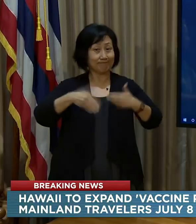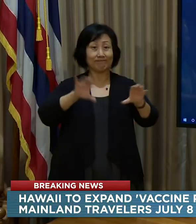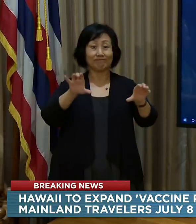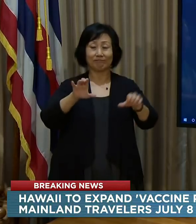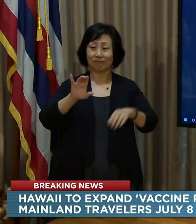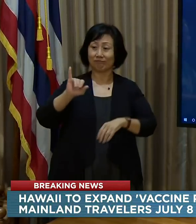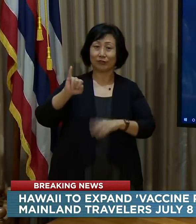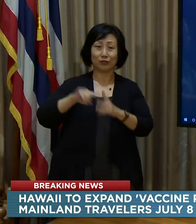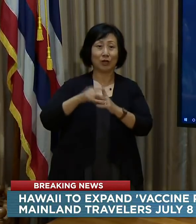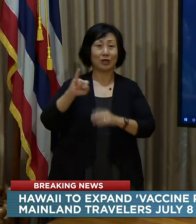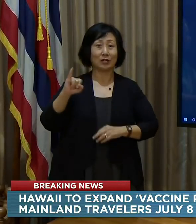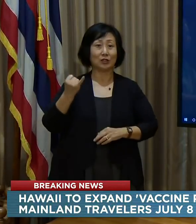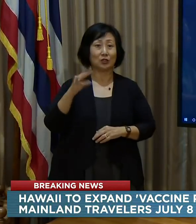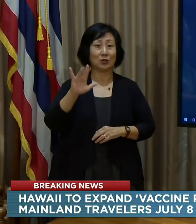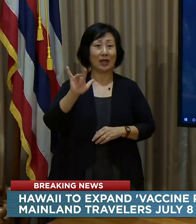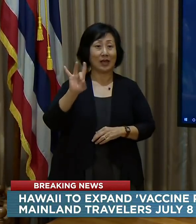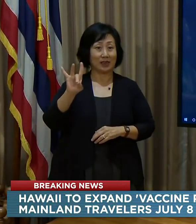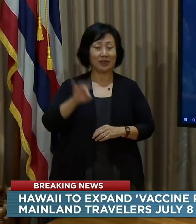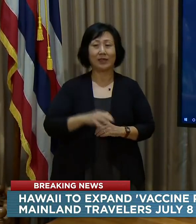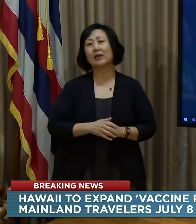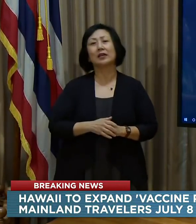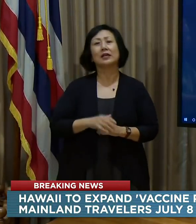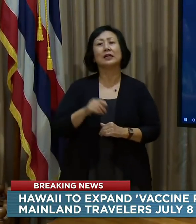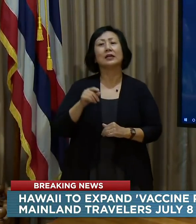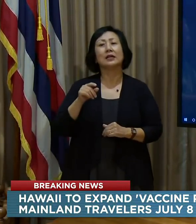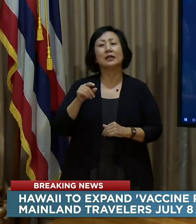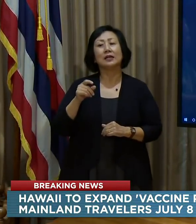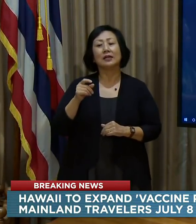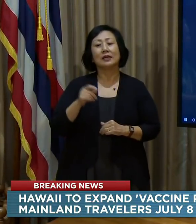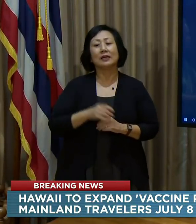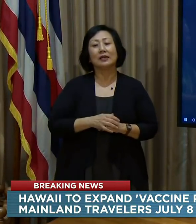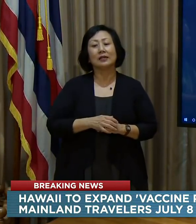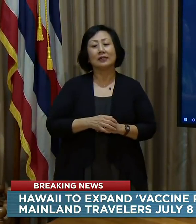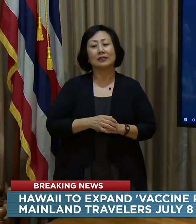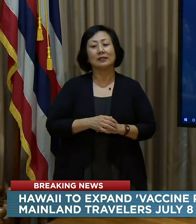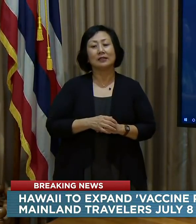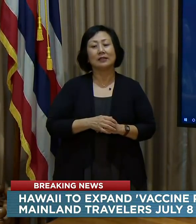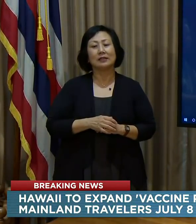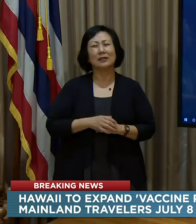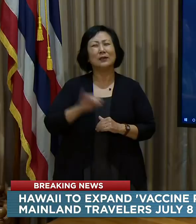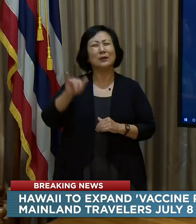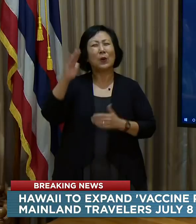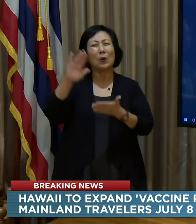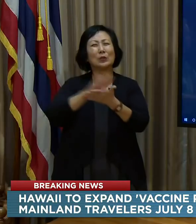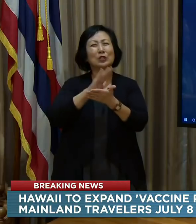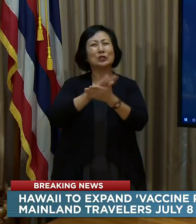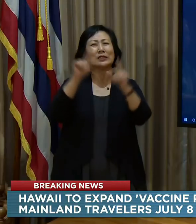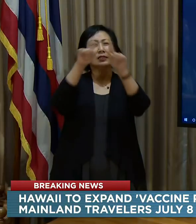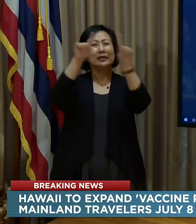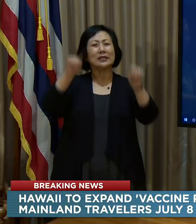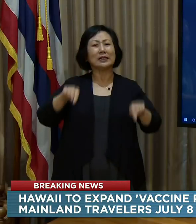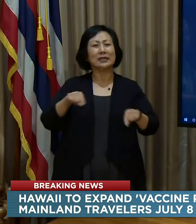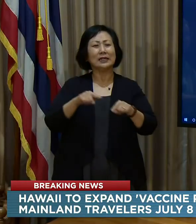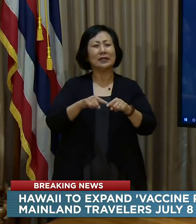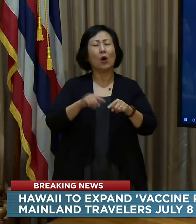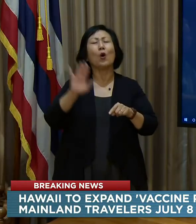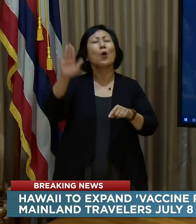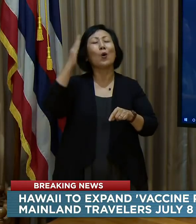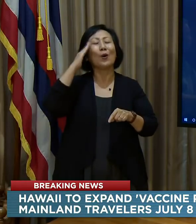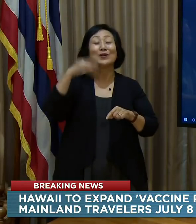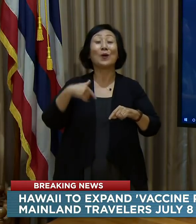come July 8th. You know, and this is coming from, you know, the sheep that had strayed away from the herd early